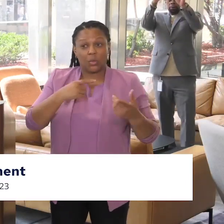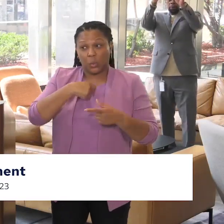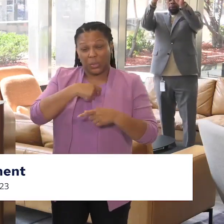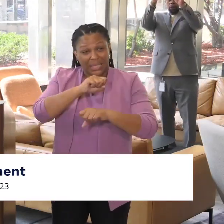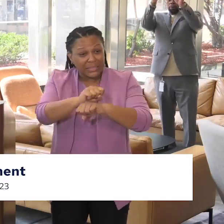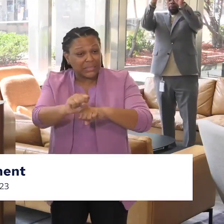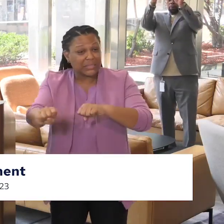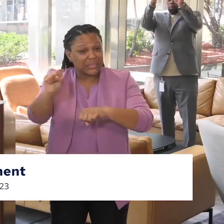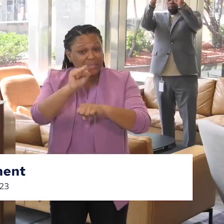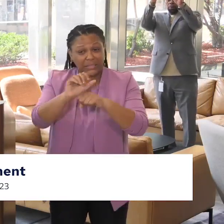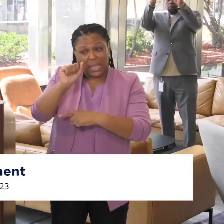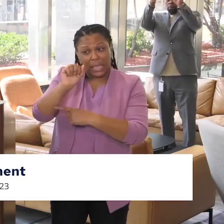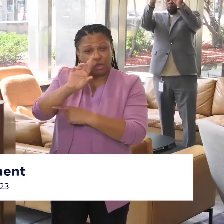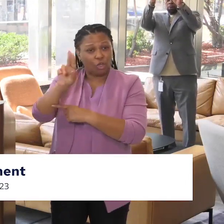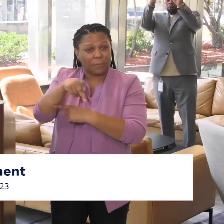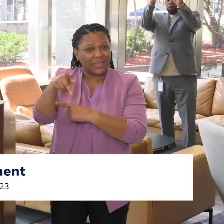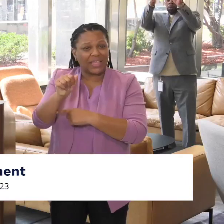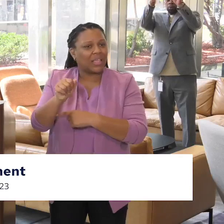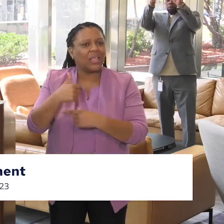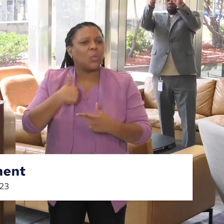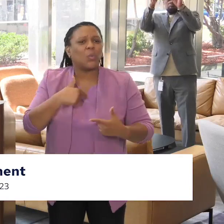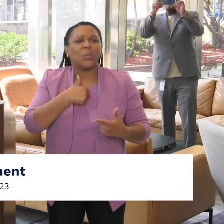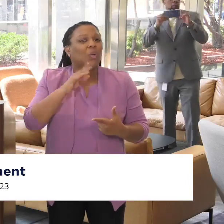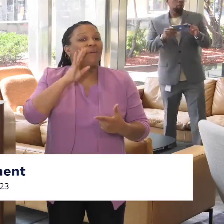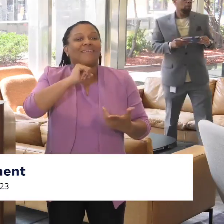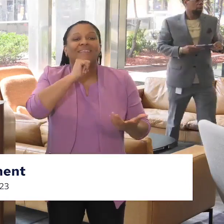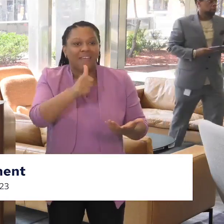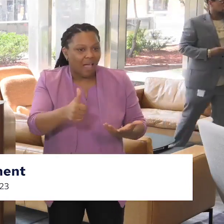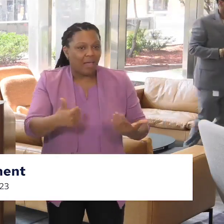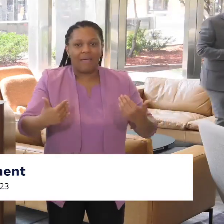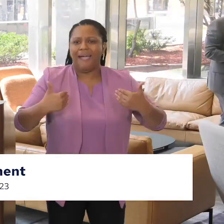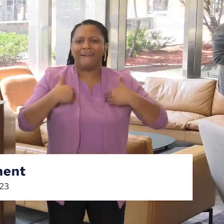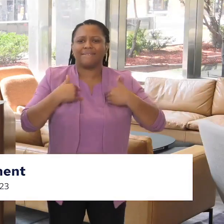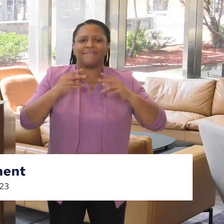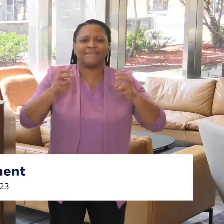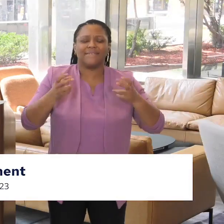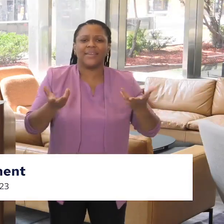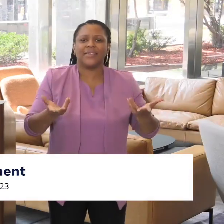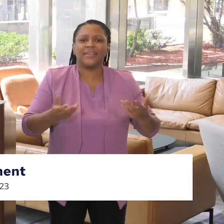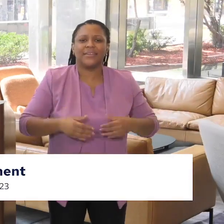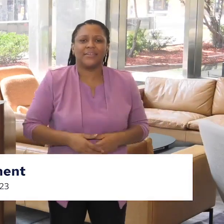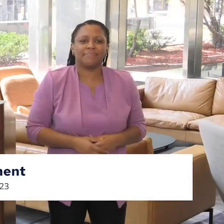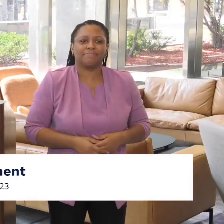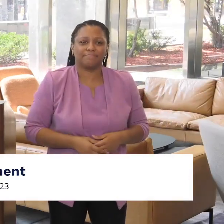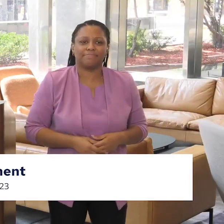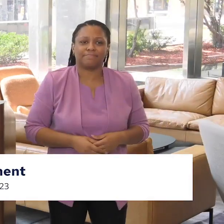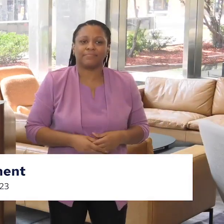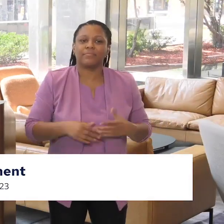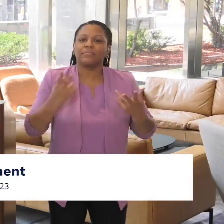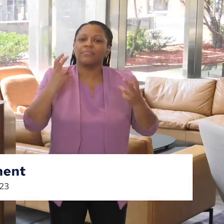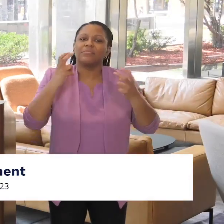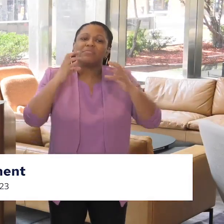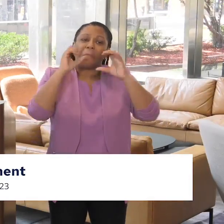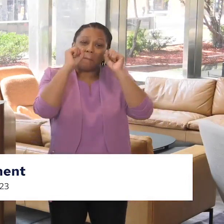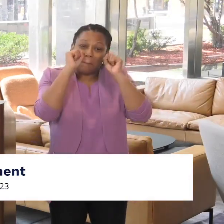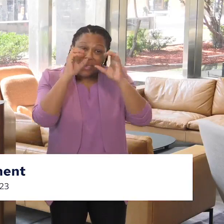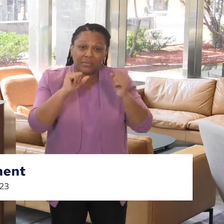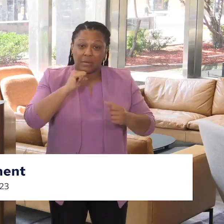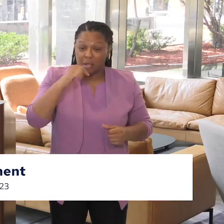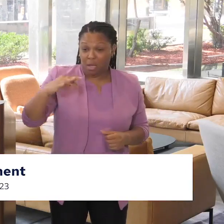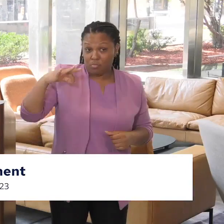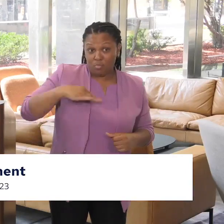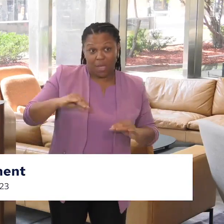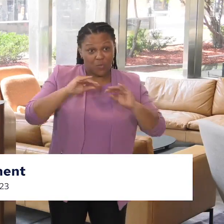Rescue Plan, we would not have the vibrant, hardworking nonprofits that are going to be carrying out